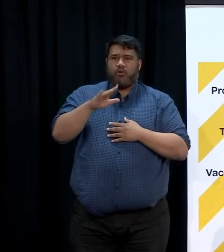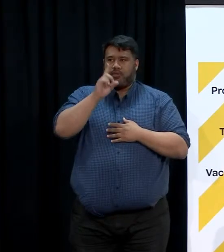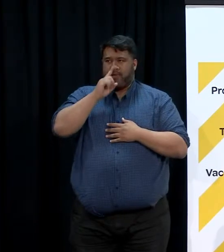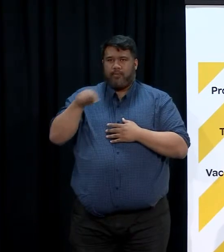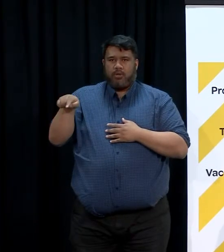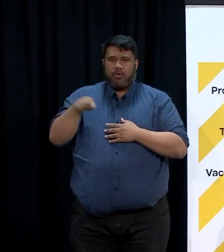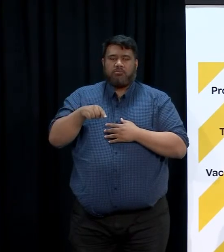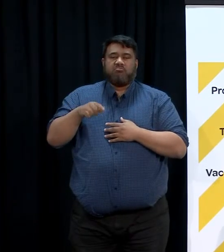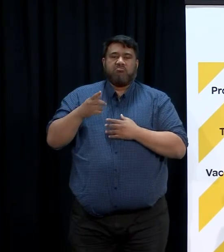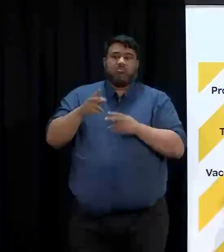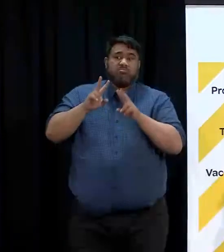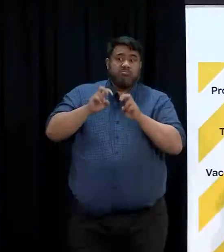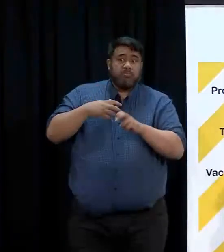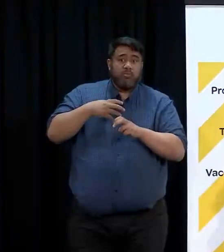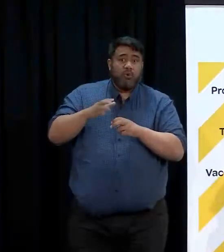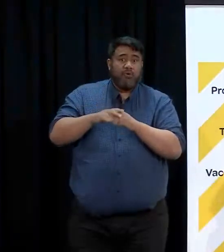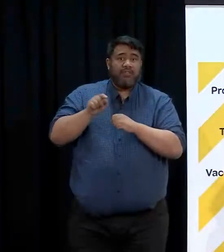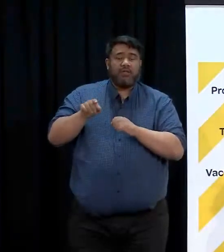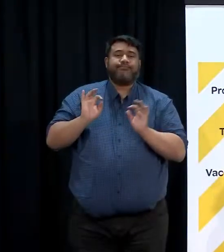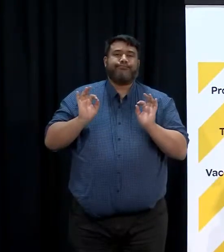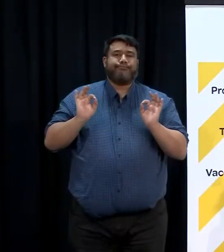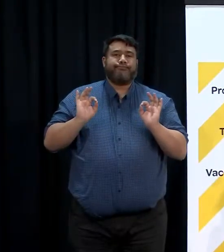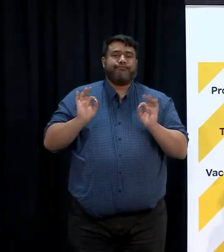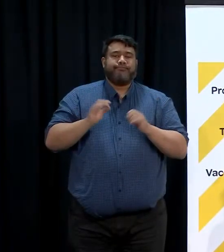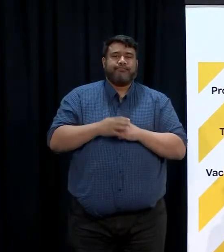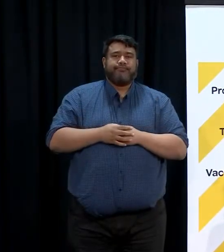been sought in relation to the event.